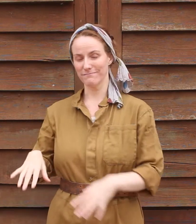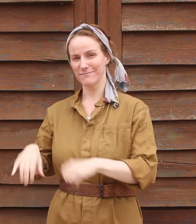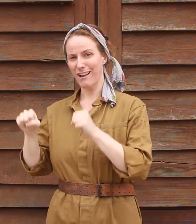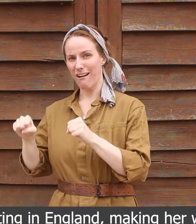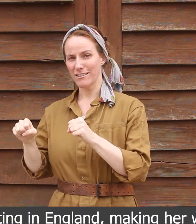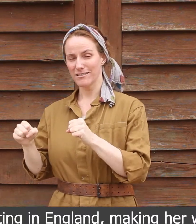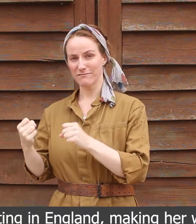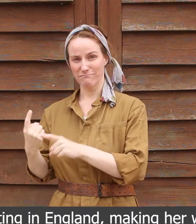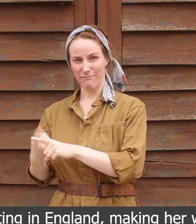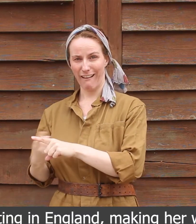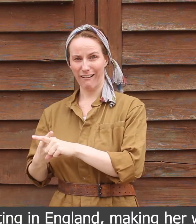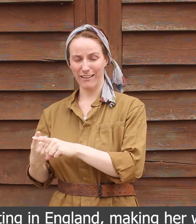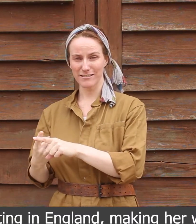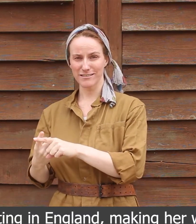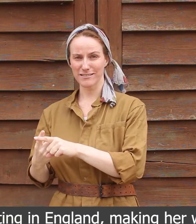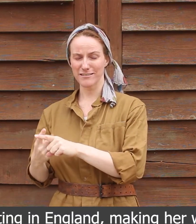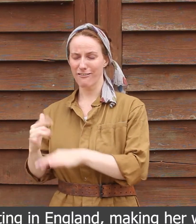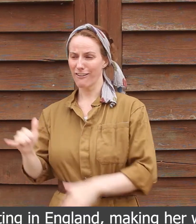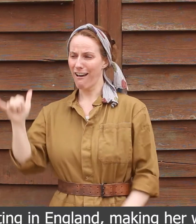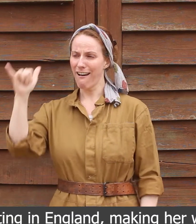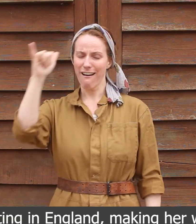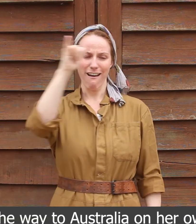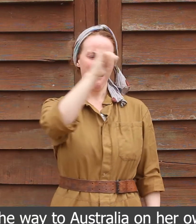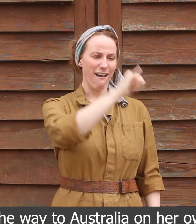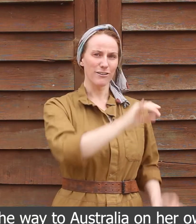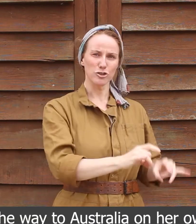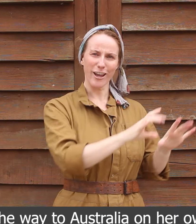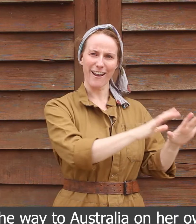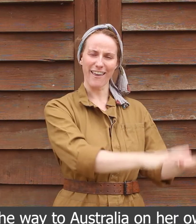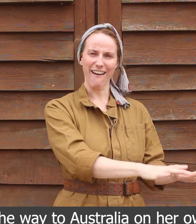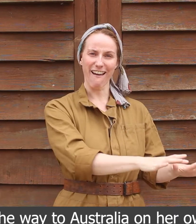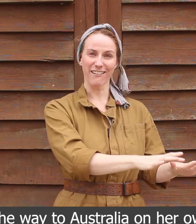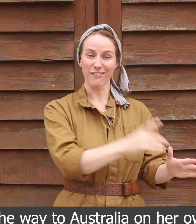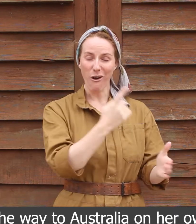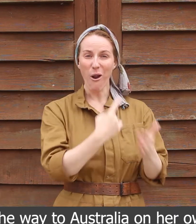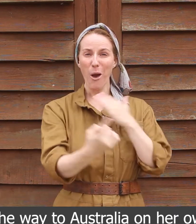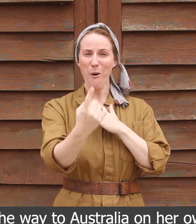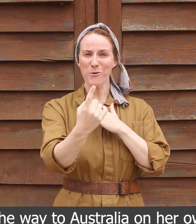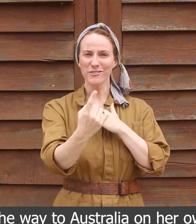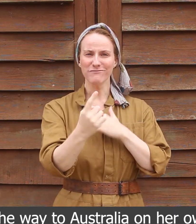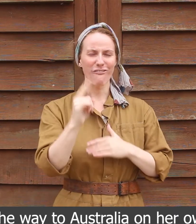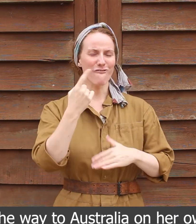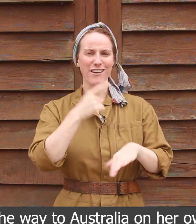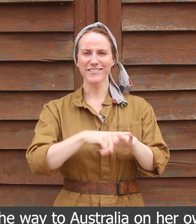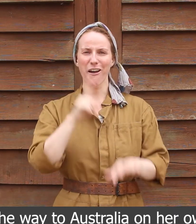starting in England, making her way all the way to Australia, on her own.